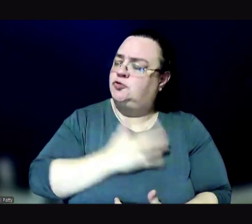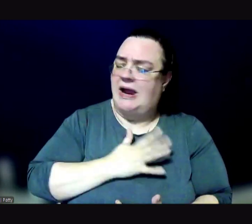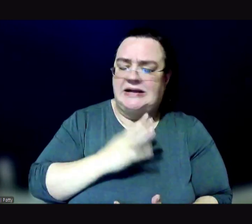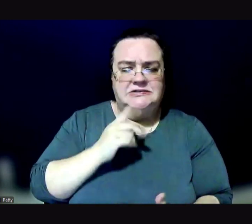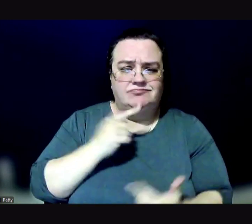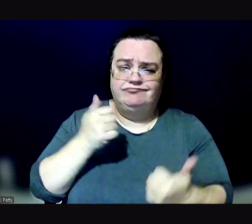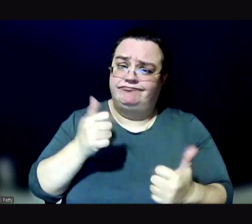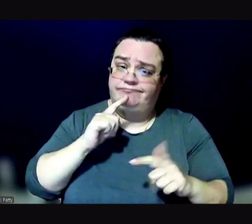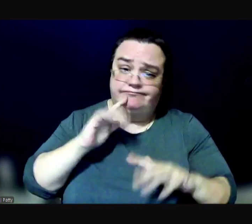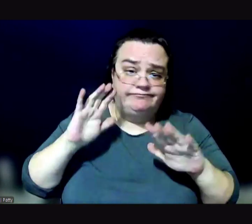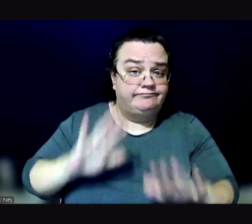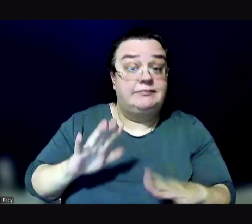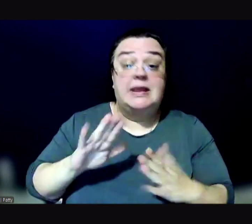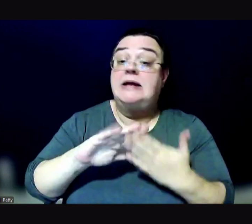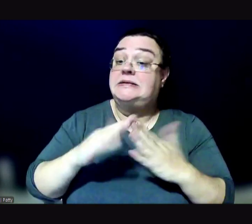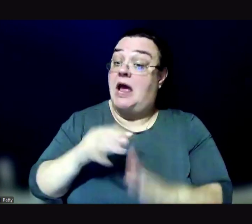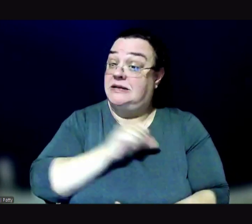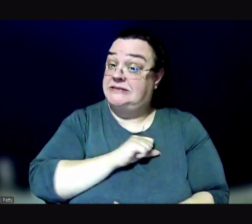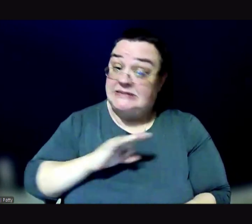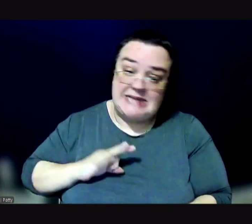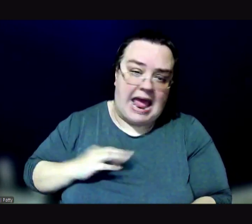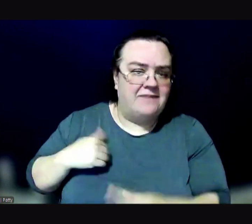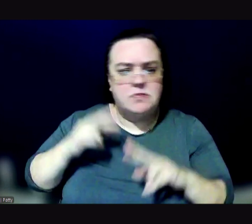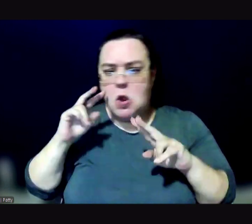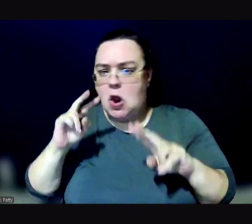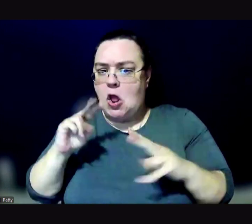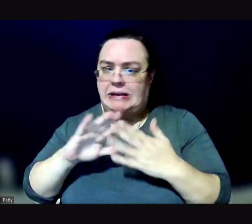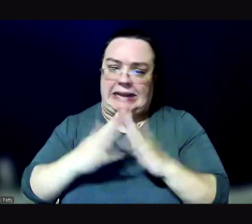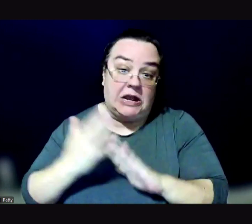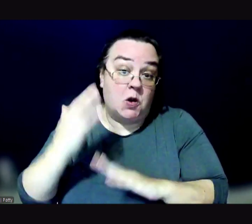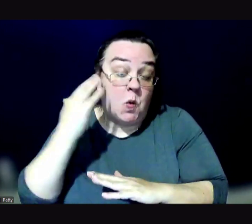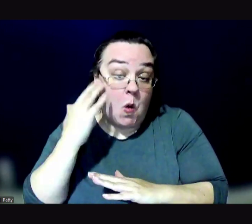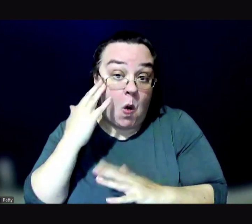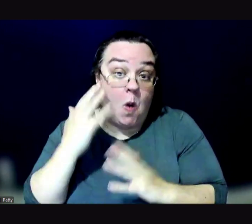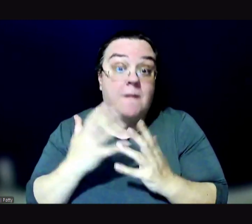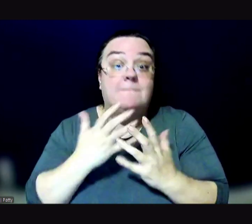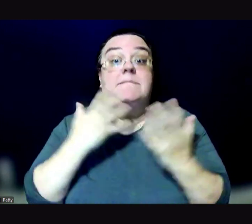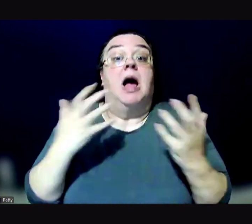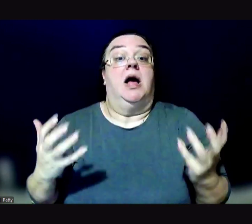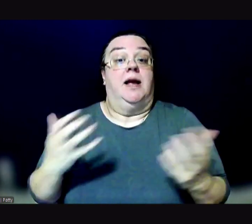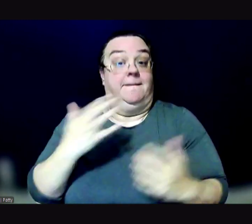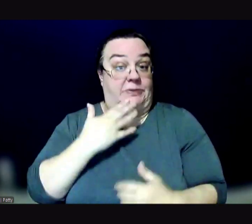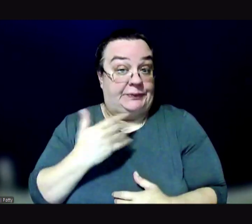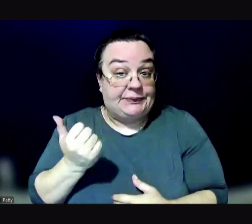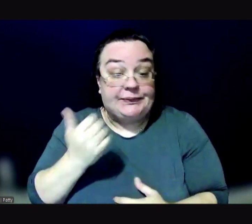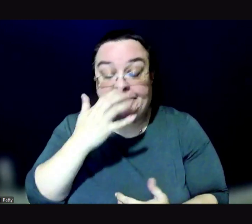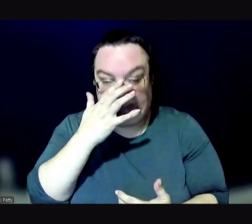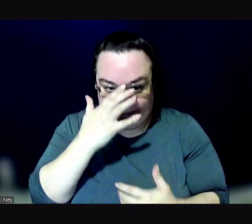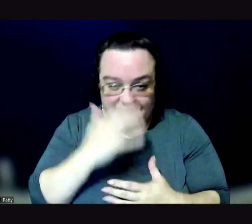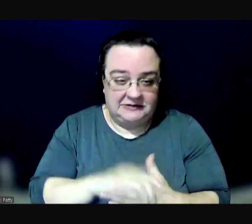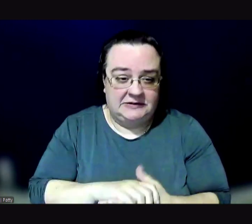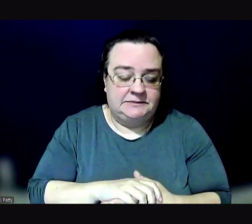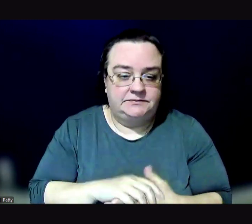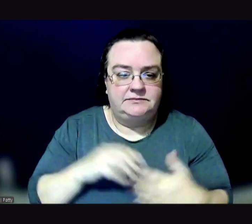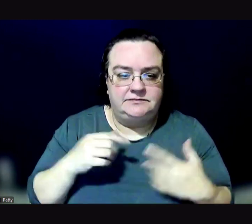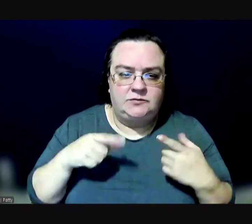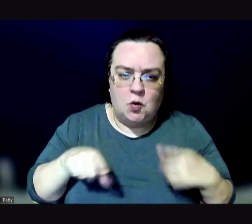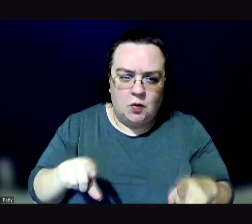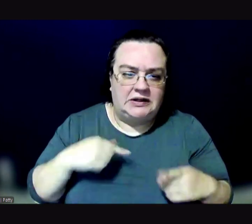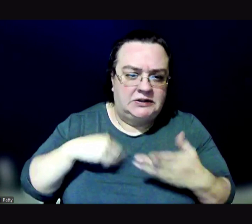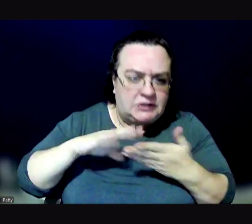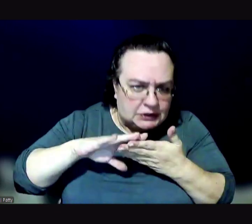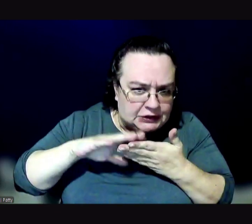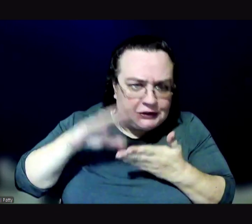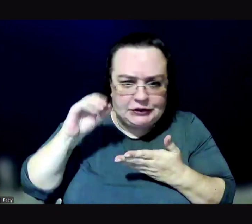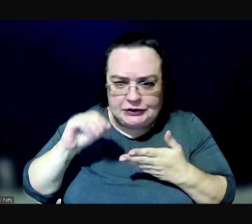The town staff, who I'm looking forward to getting to know much better, and as I learn my way